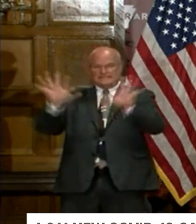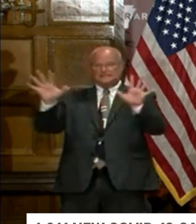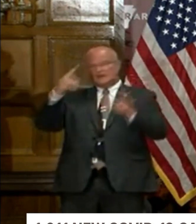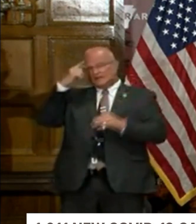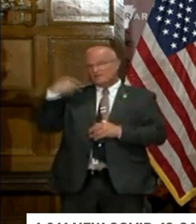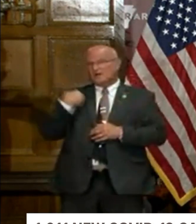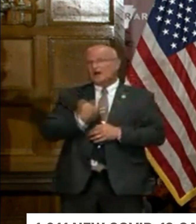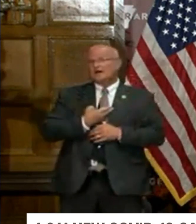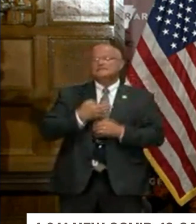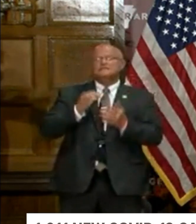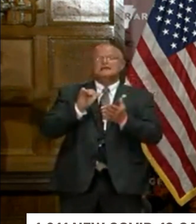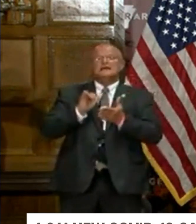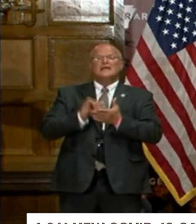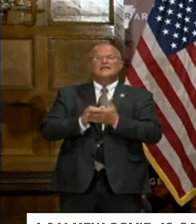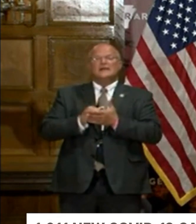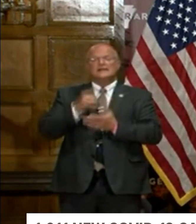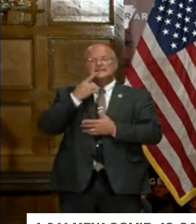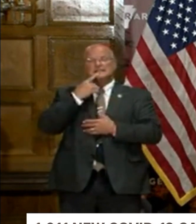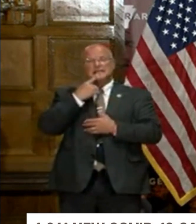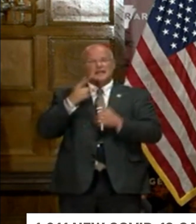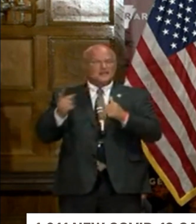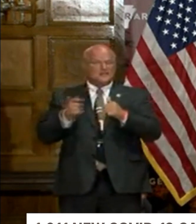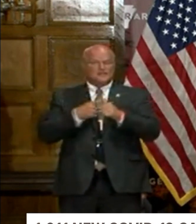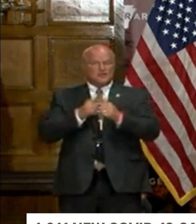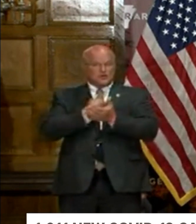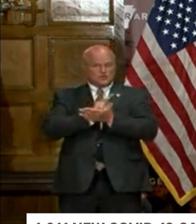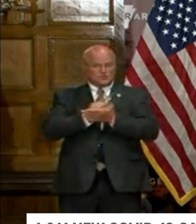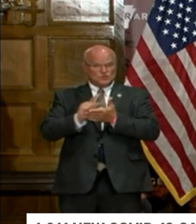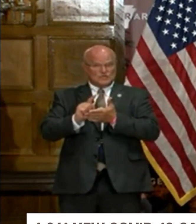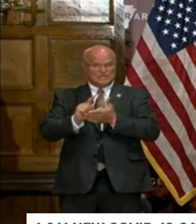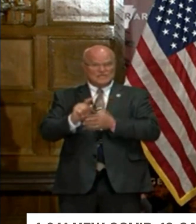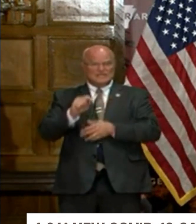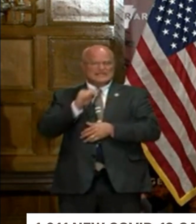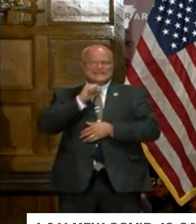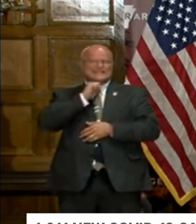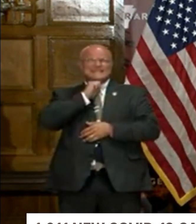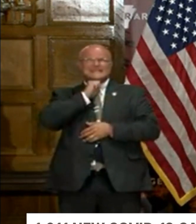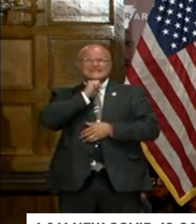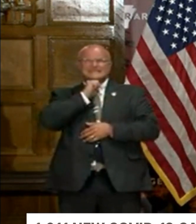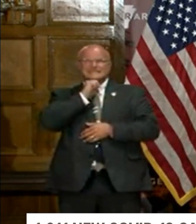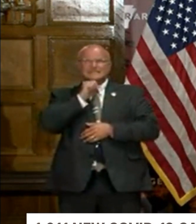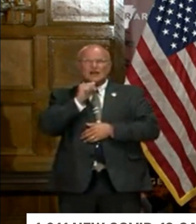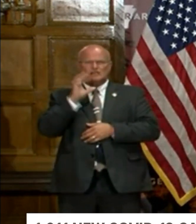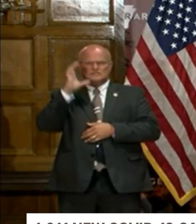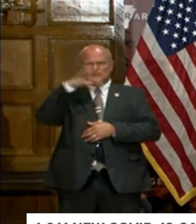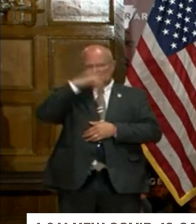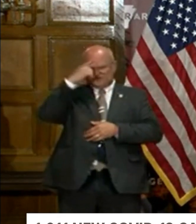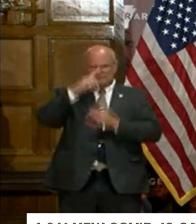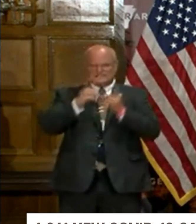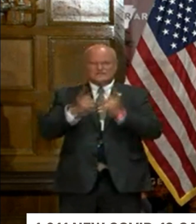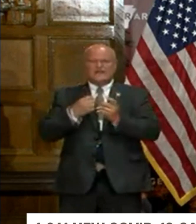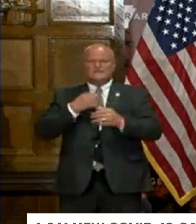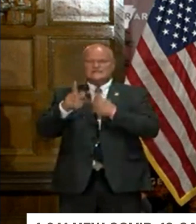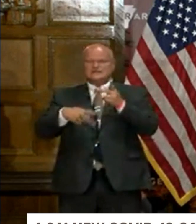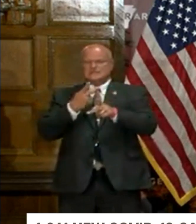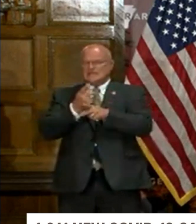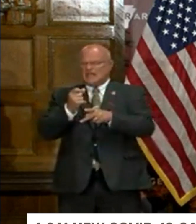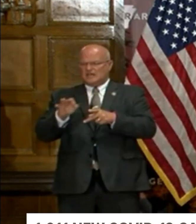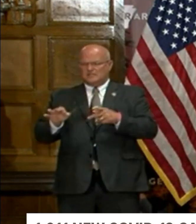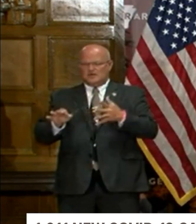to us just to say that the first week it's not uncommon for districts to have some type